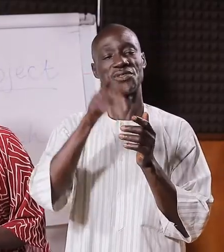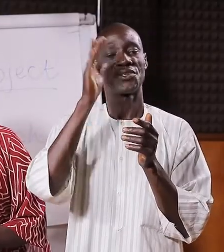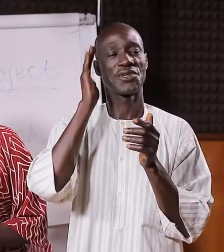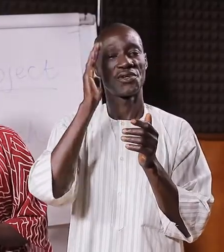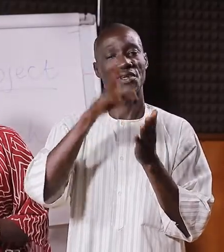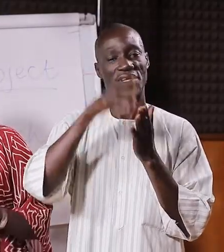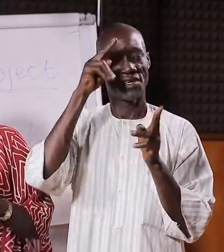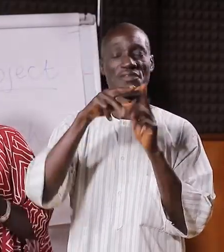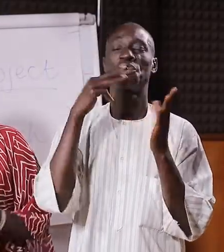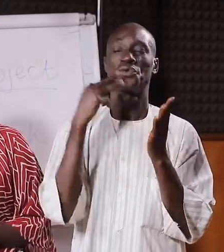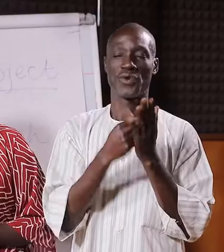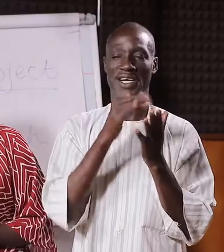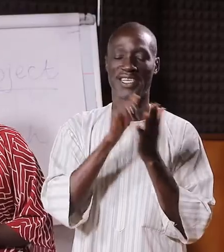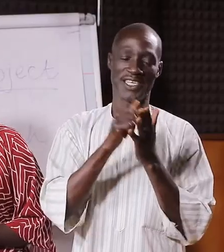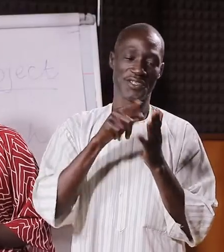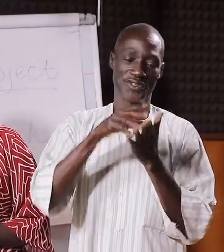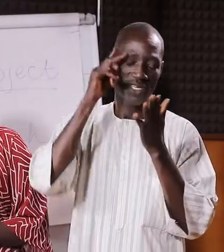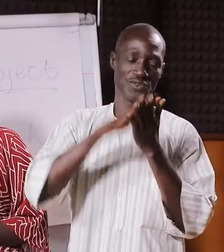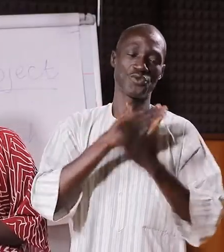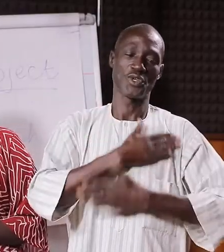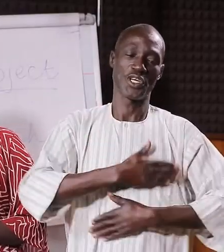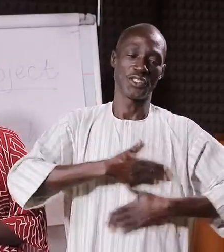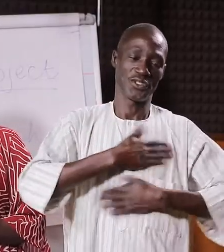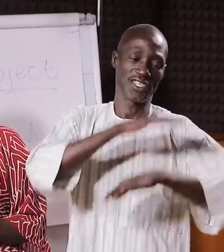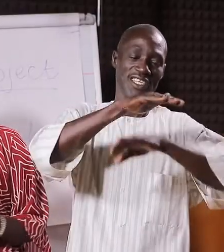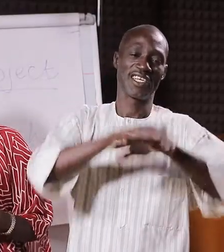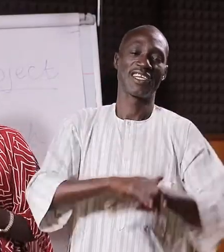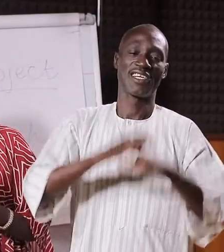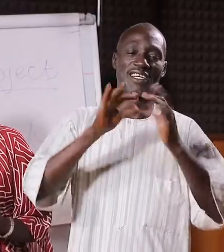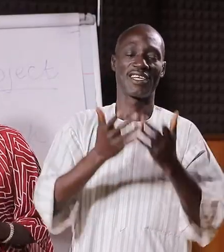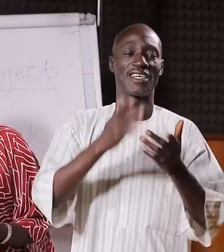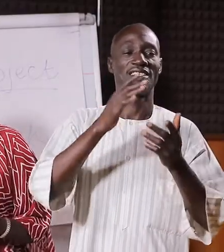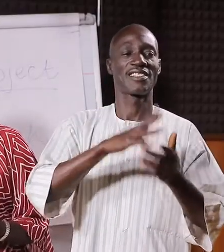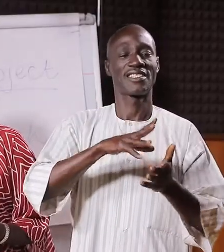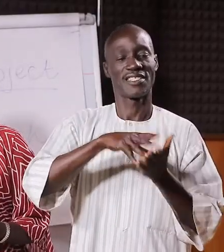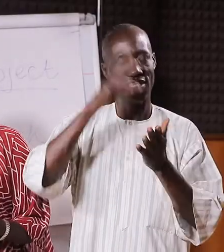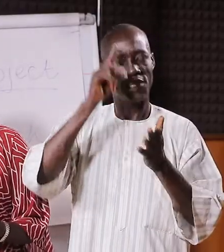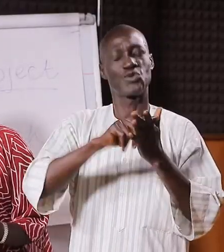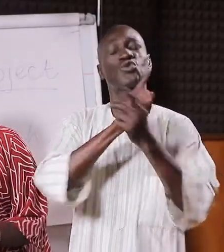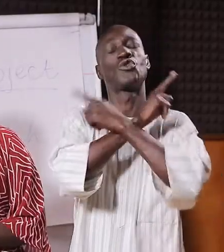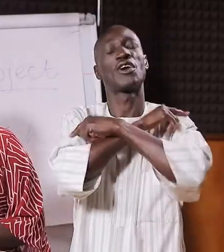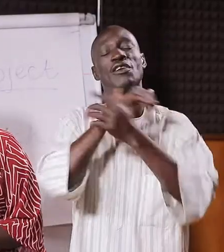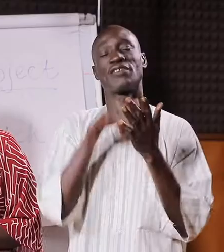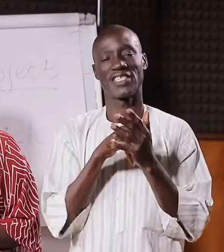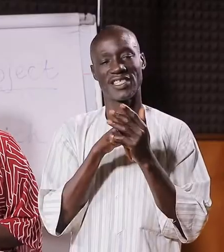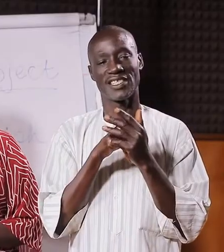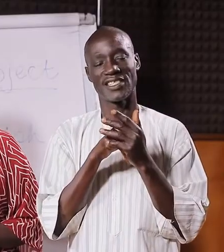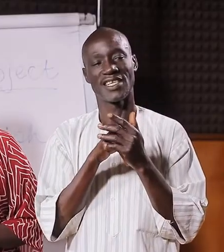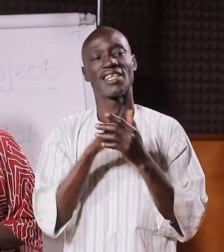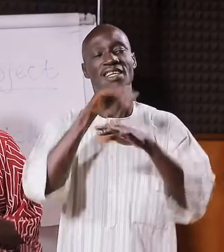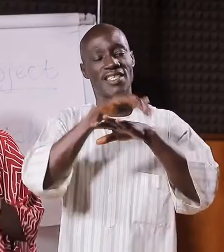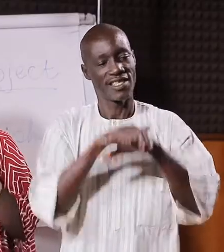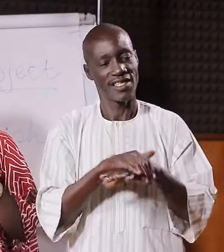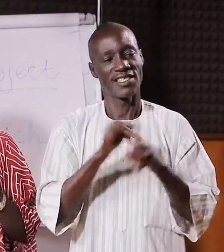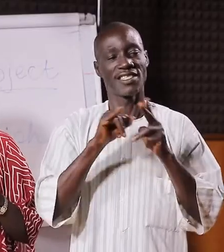done today, you would learn to enjoy the English language class, learn to be passionate about things that you learn in the English language